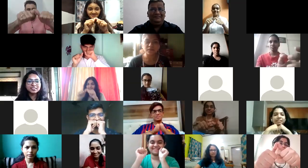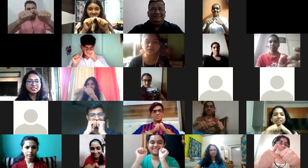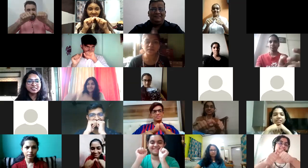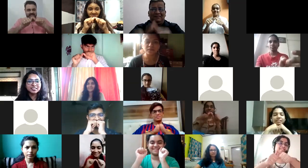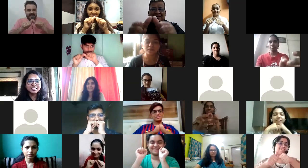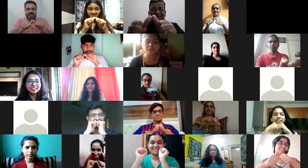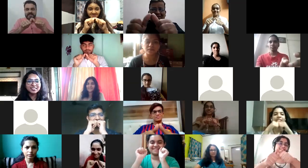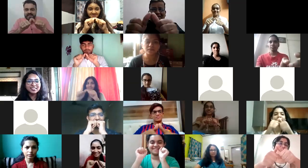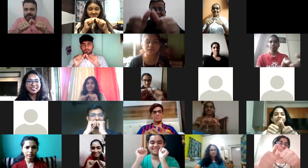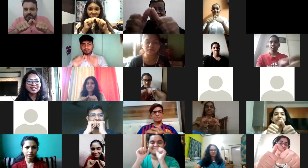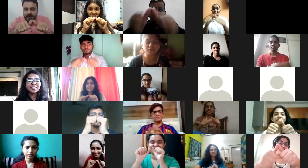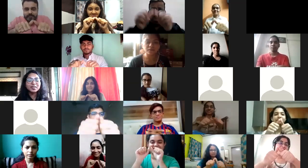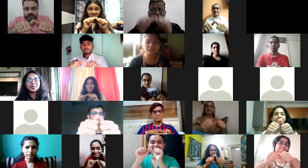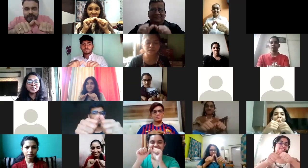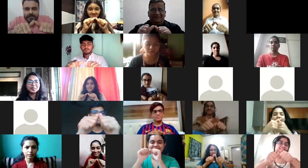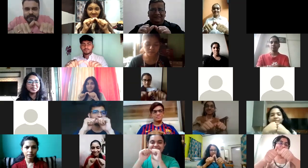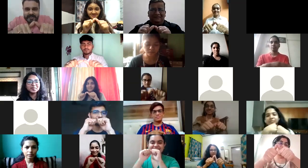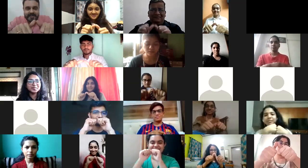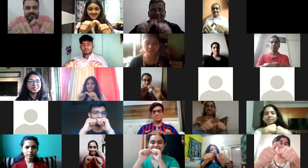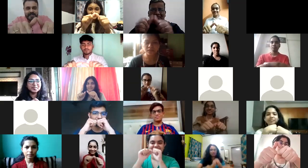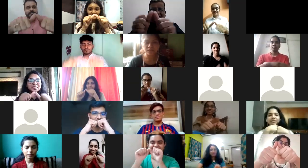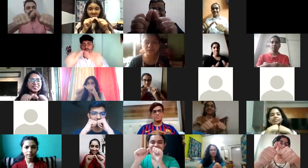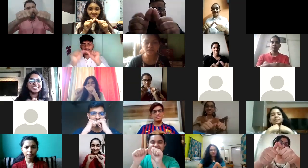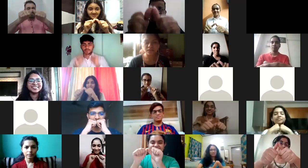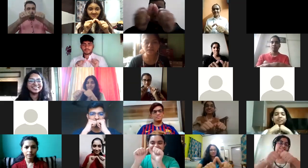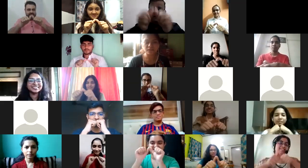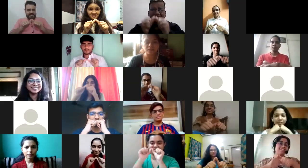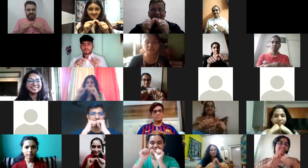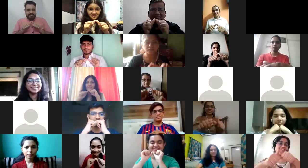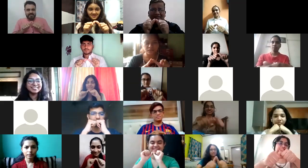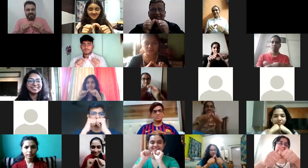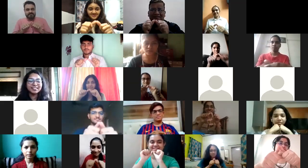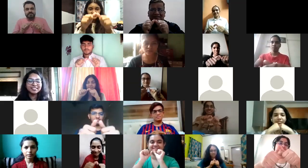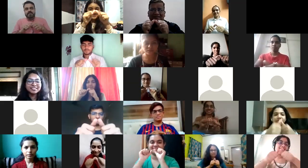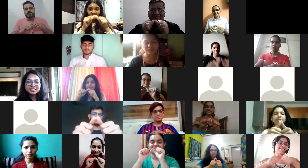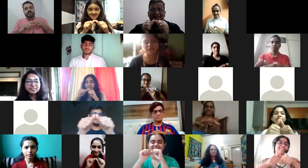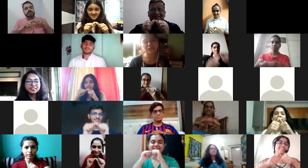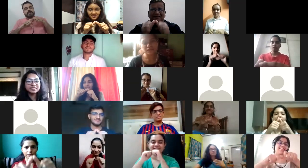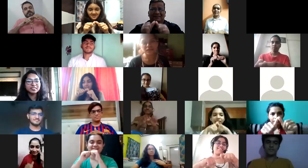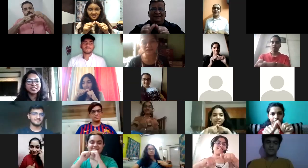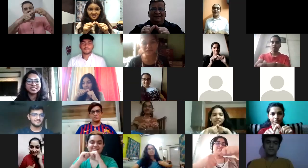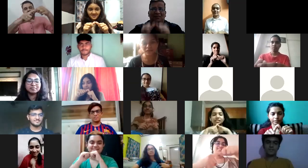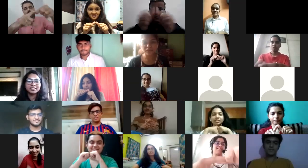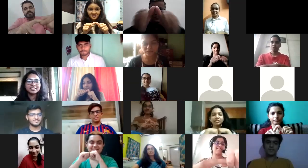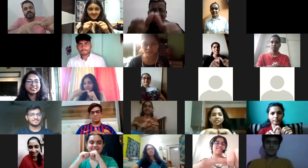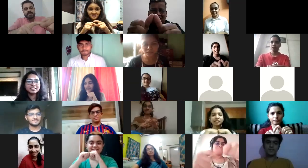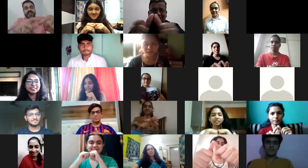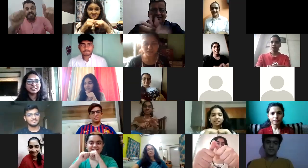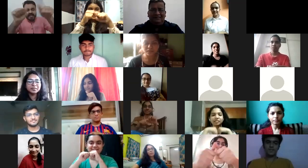Yes, I think quite a few of you tried it well. Answer. You're posing a question, and this A,